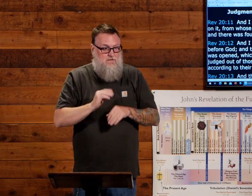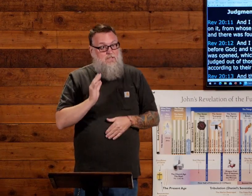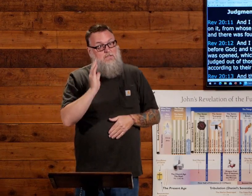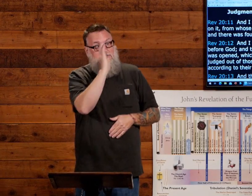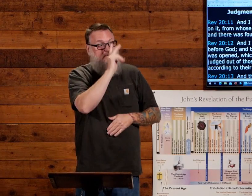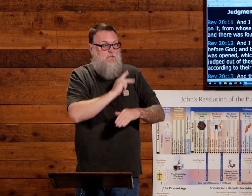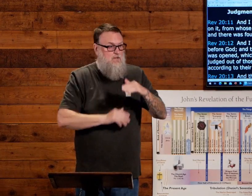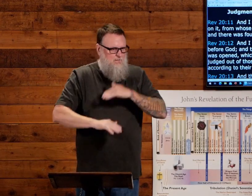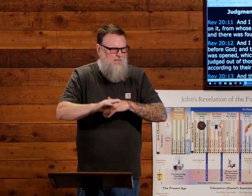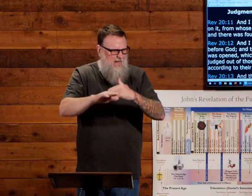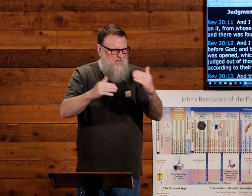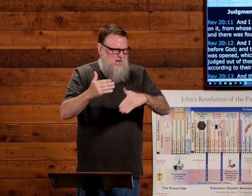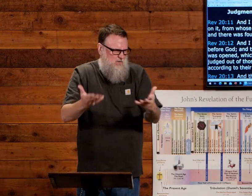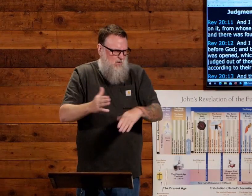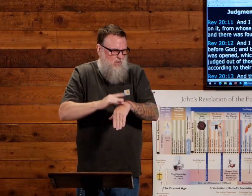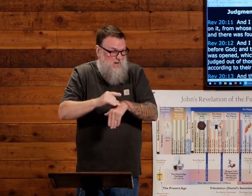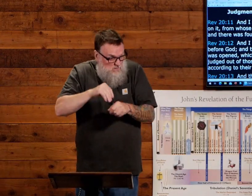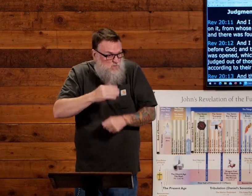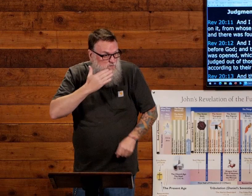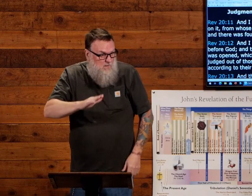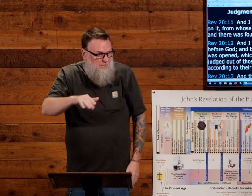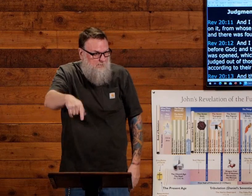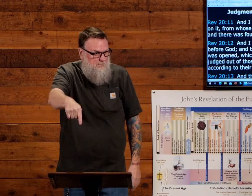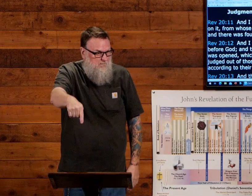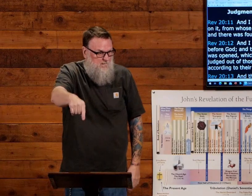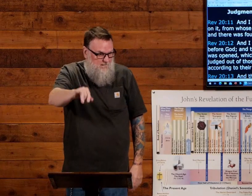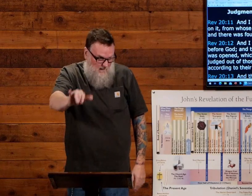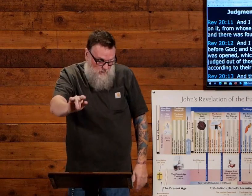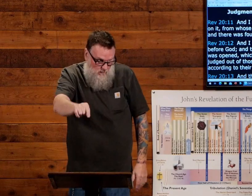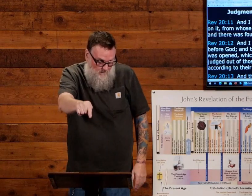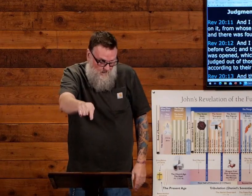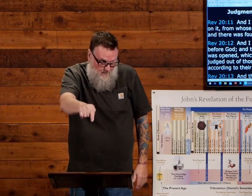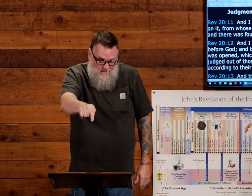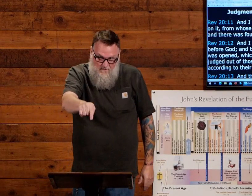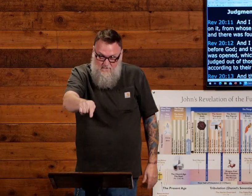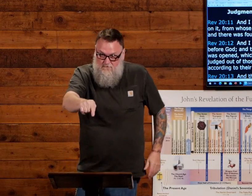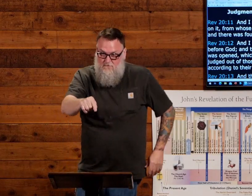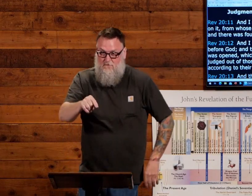business in his kingdom here on earth, Jerusalem.